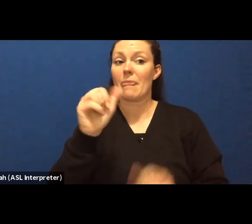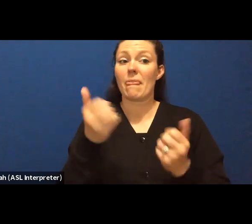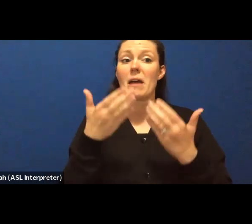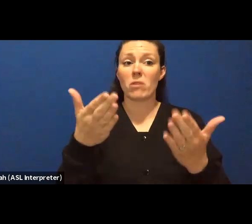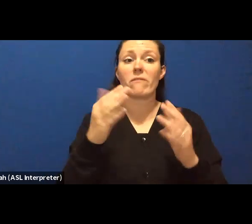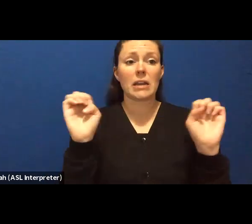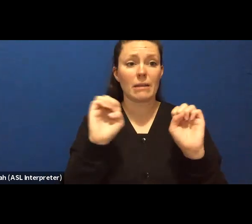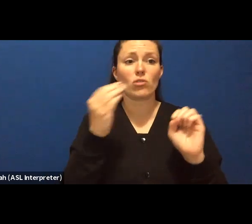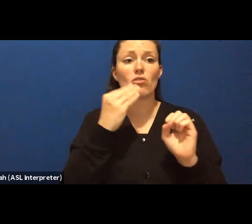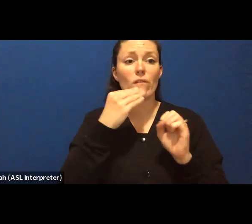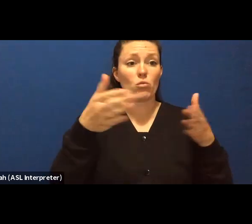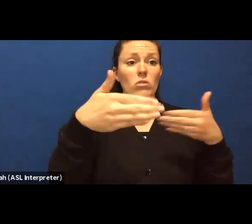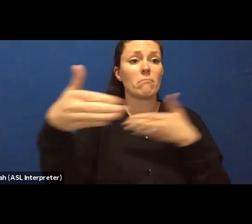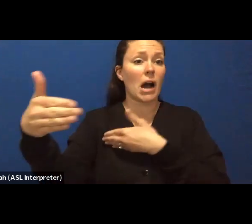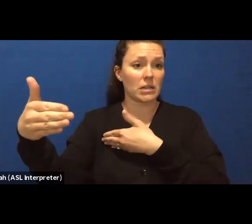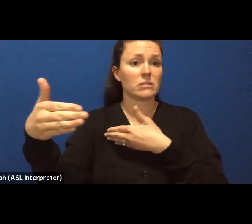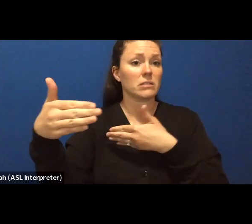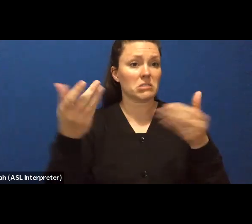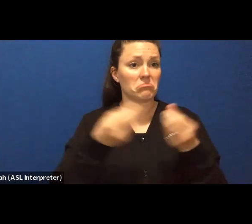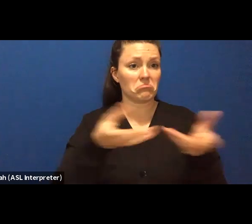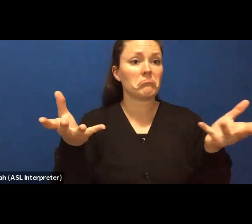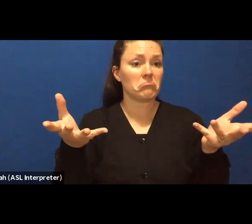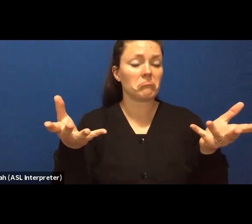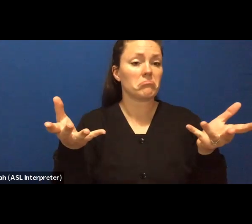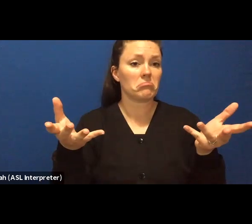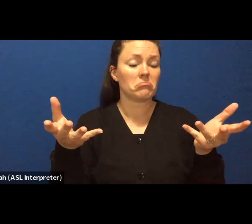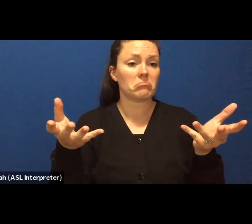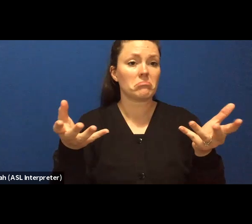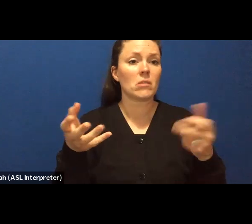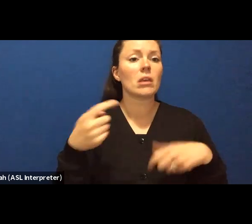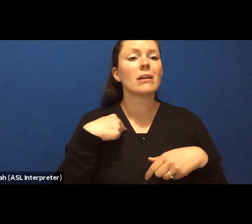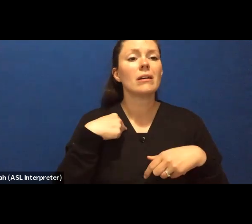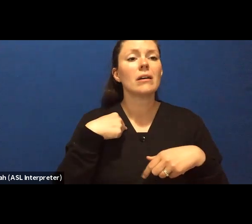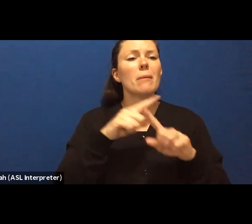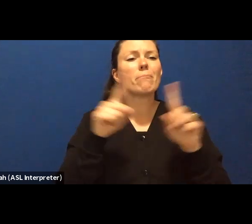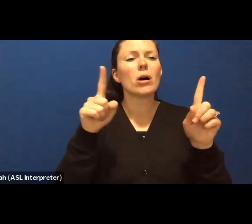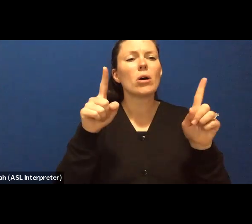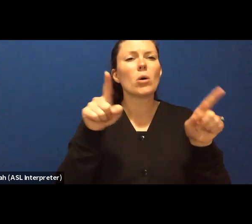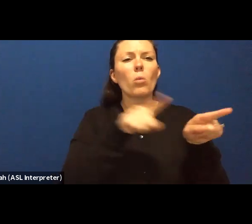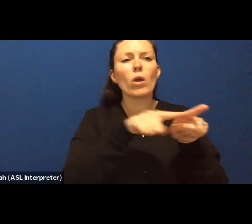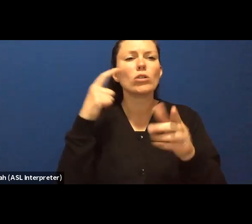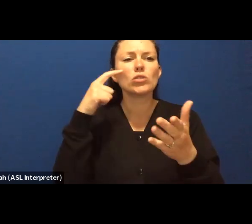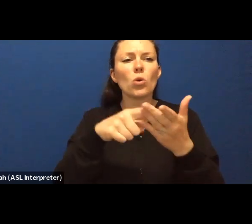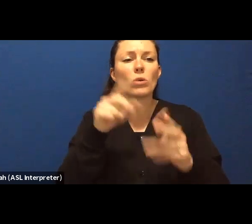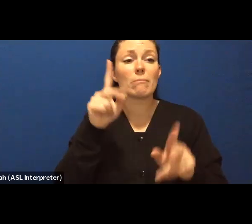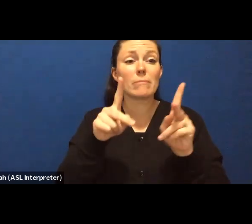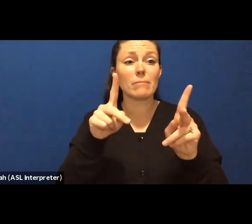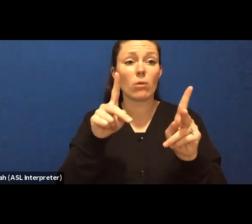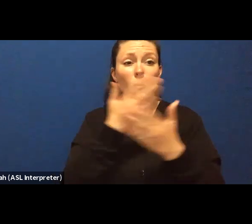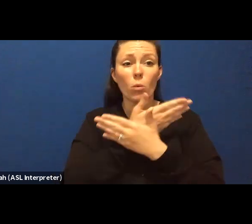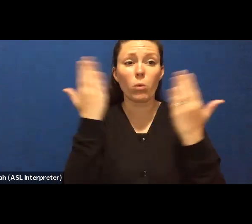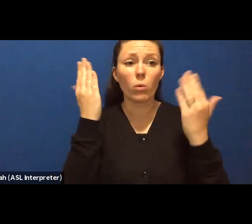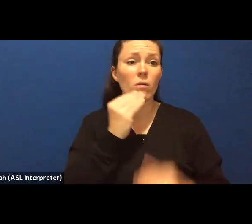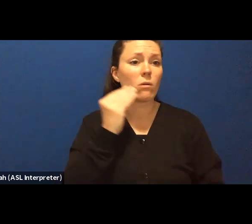emergency food boxes. But we had also recognized that folks who are unhoused, they're not